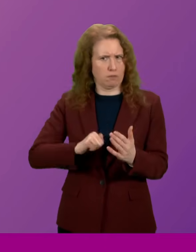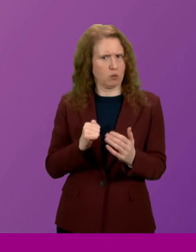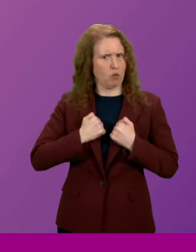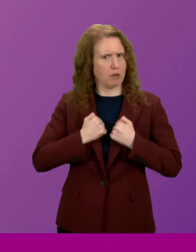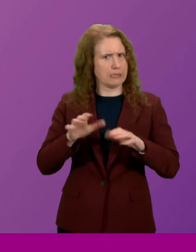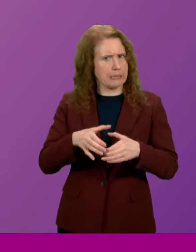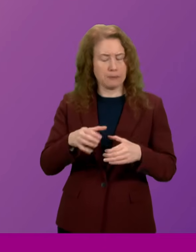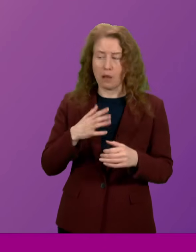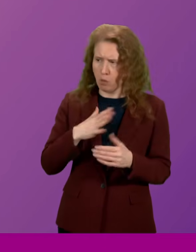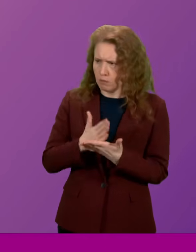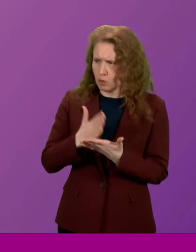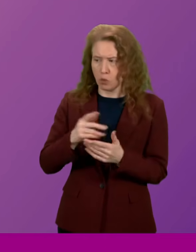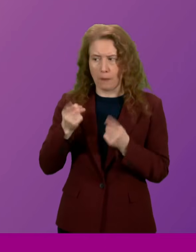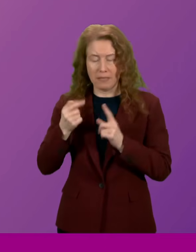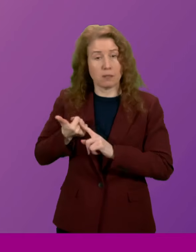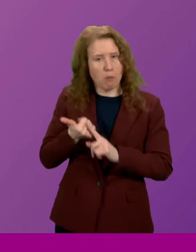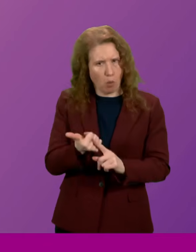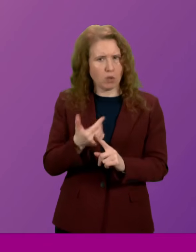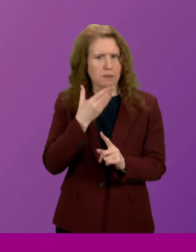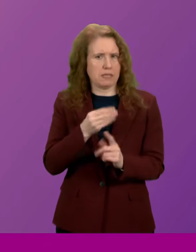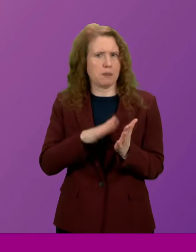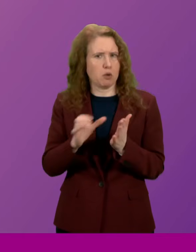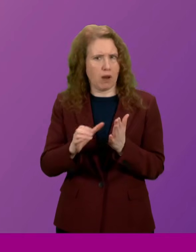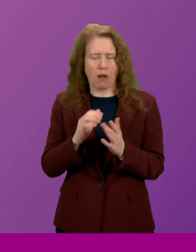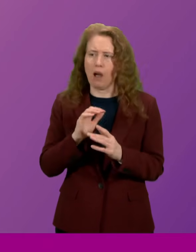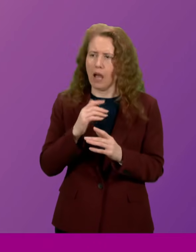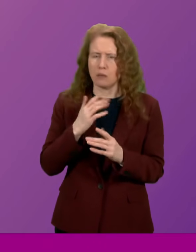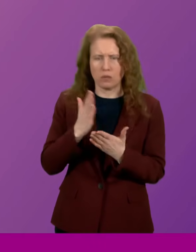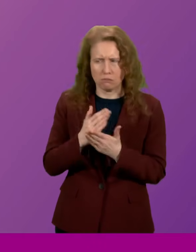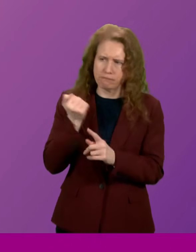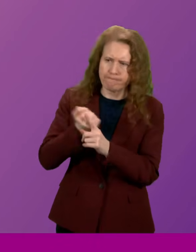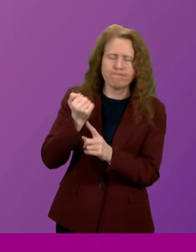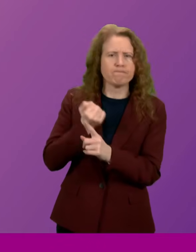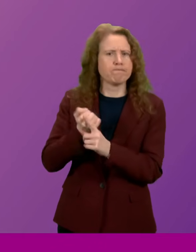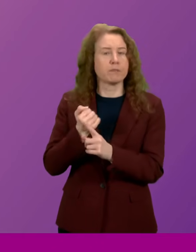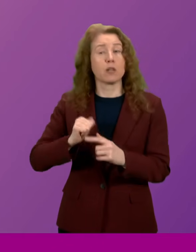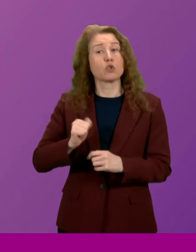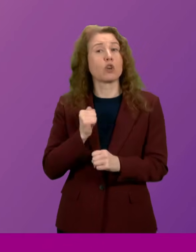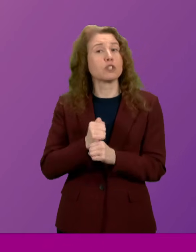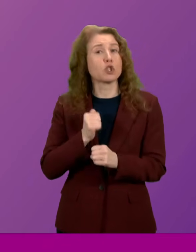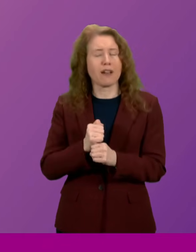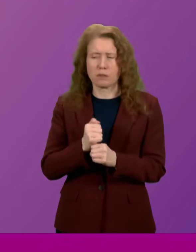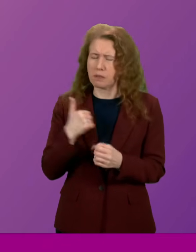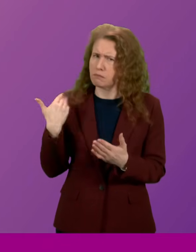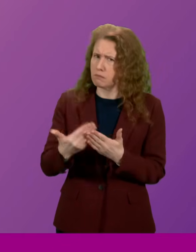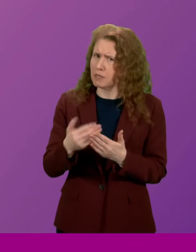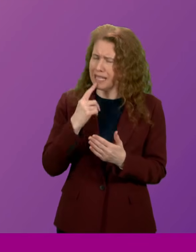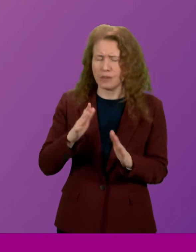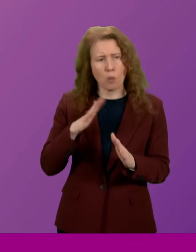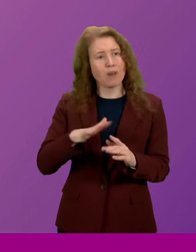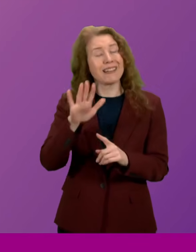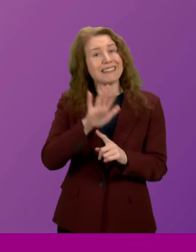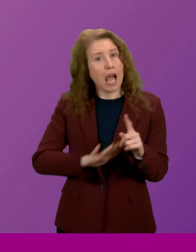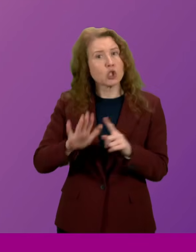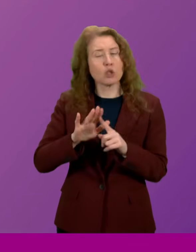ministers support Mr McGregor and take forward those representations. The Scottish Government has long called for national sporting